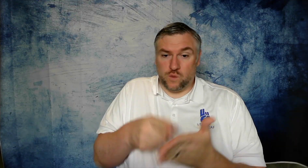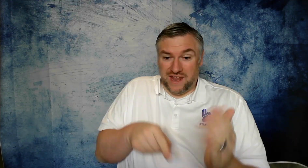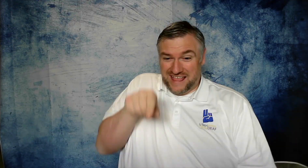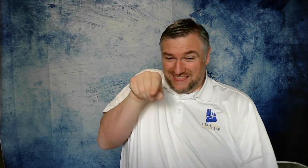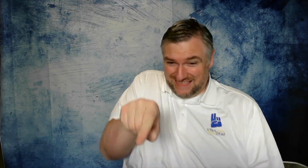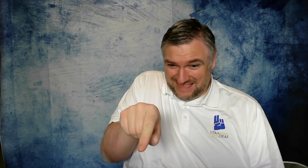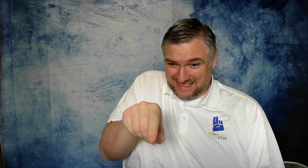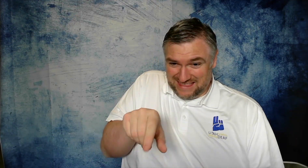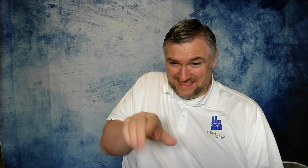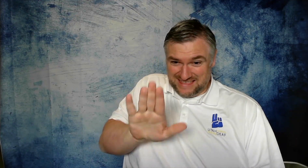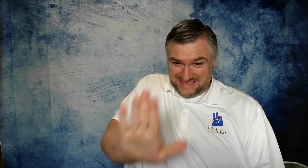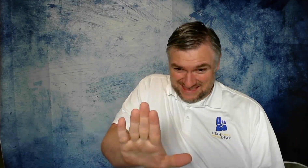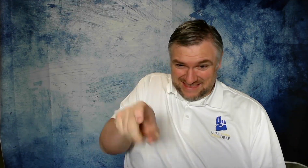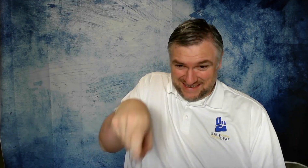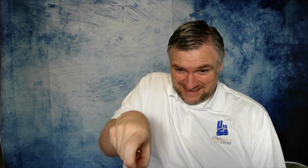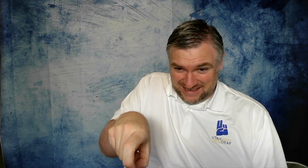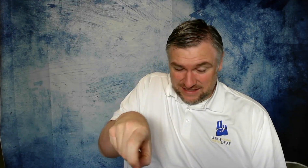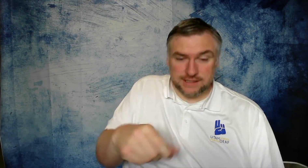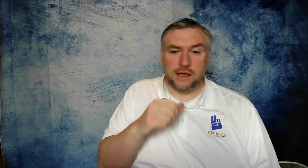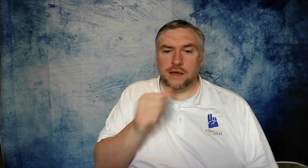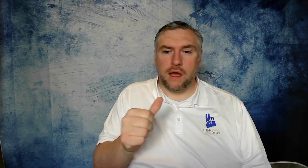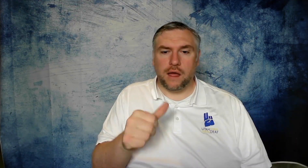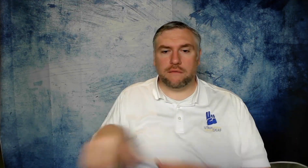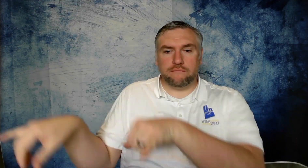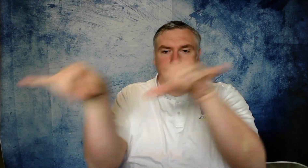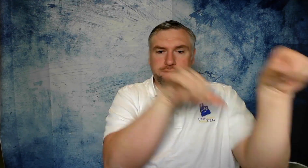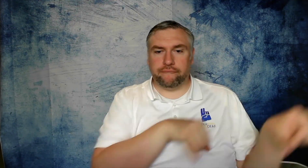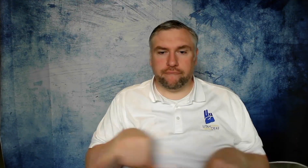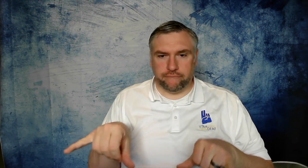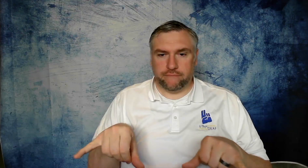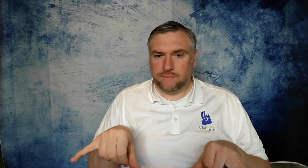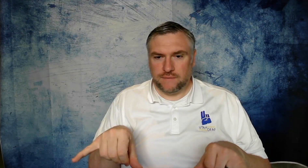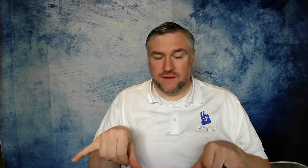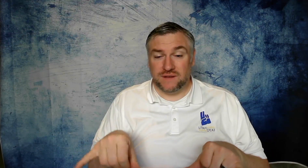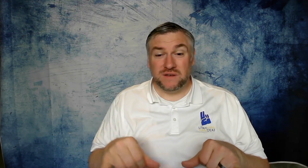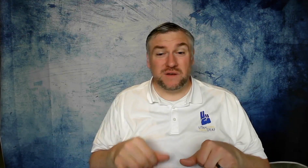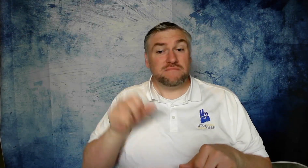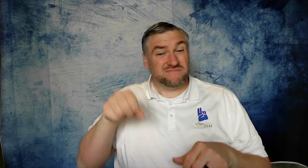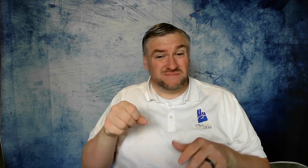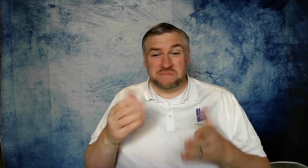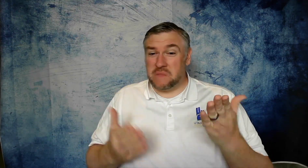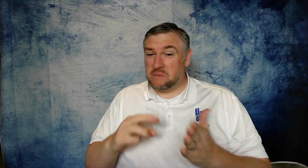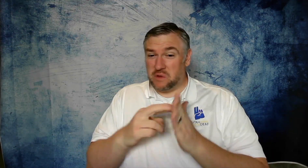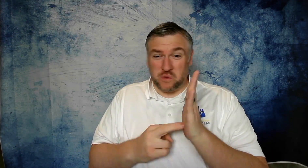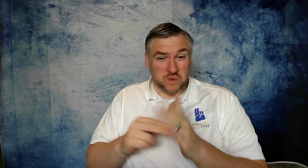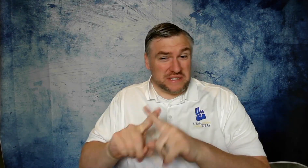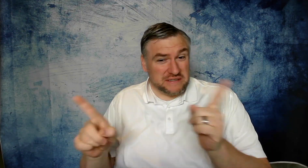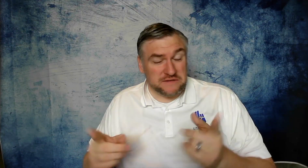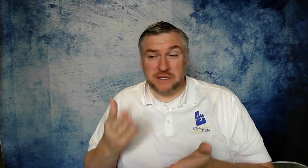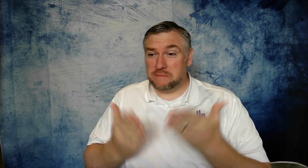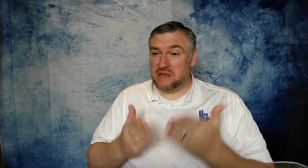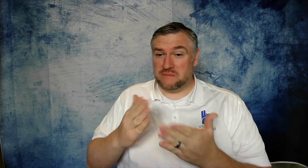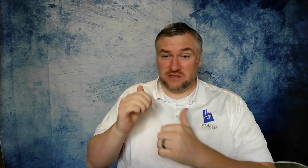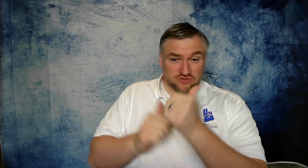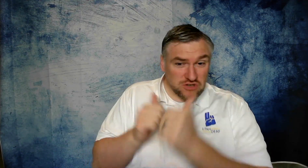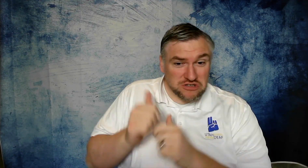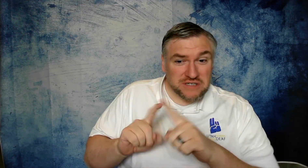students what that individual student needs, not one size fits all. Maybe the rules are going to be different.